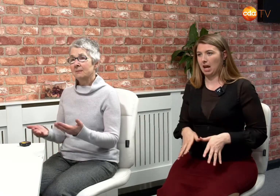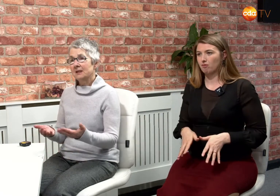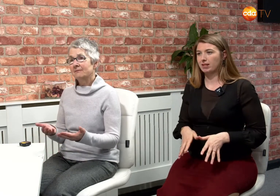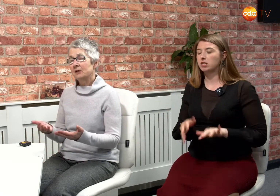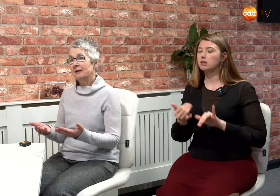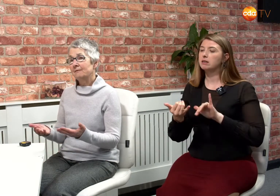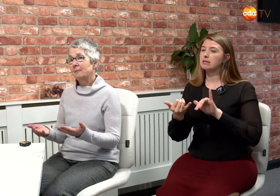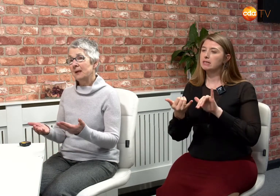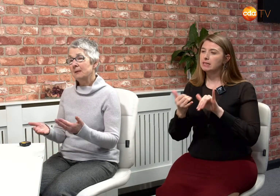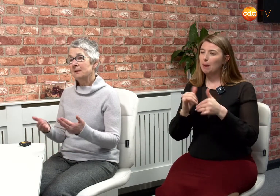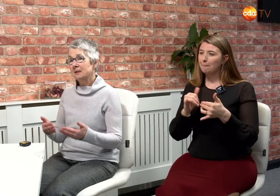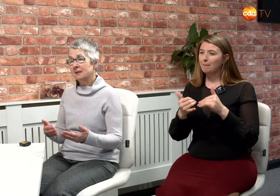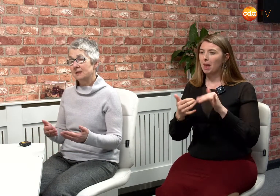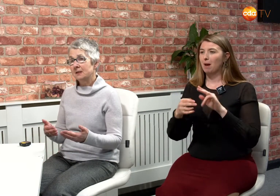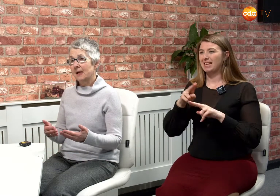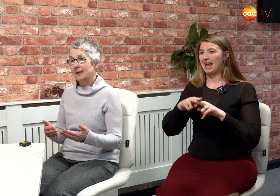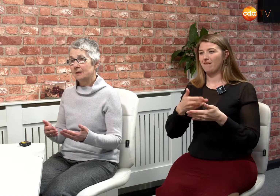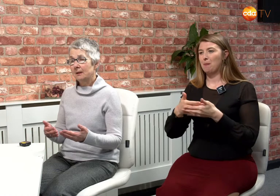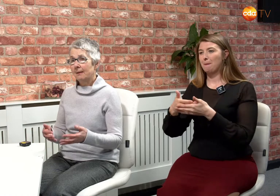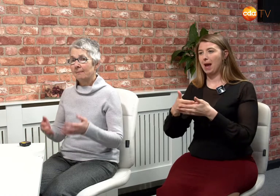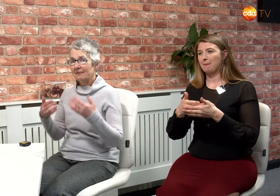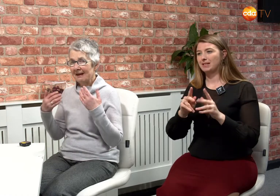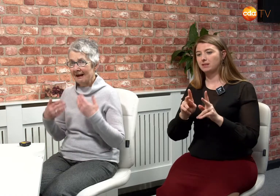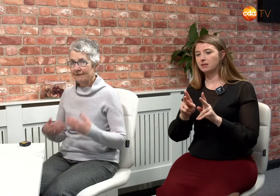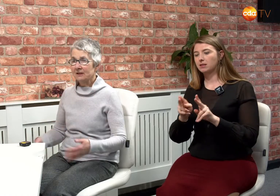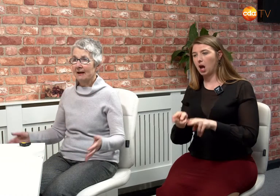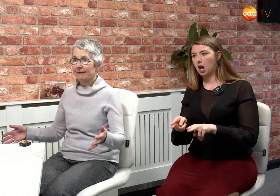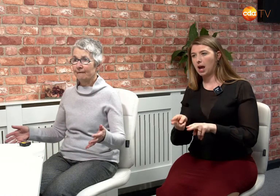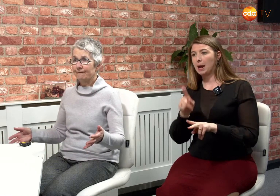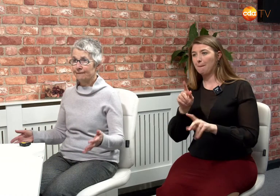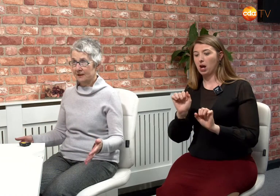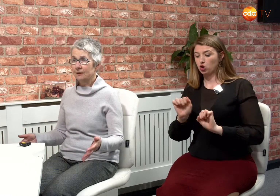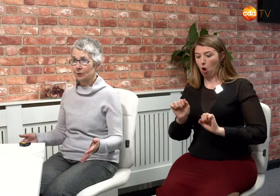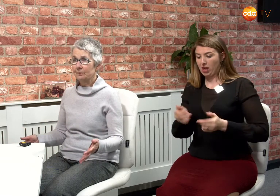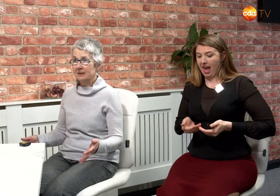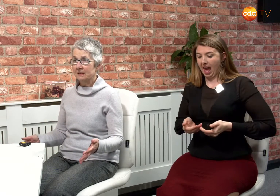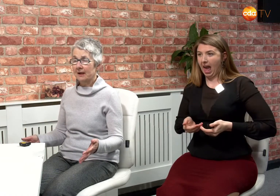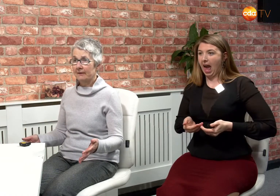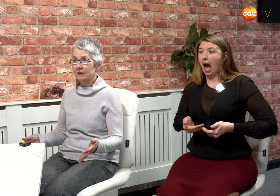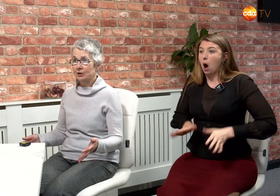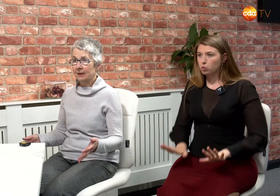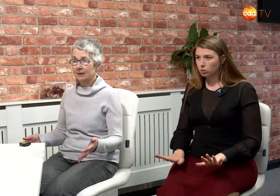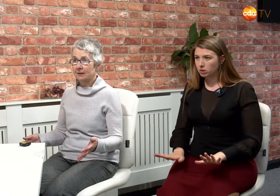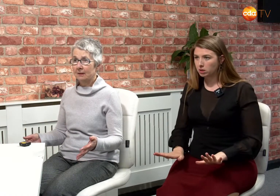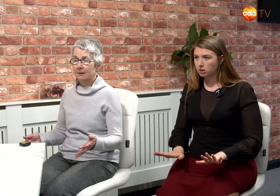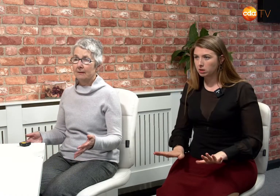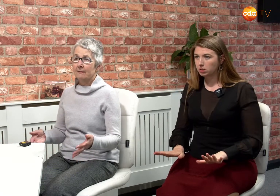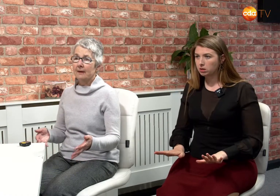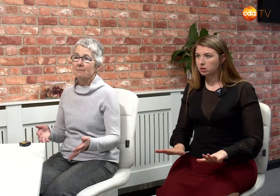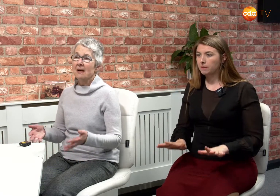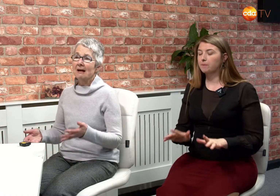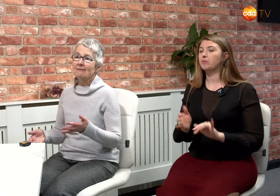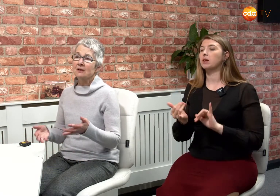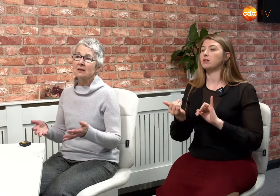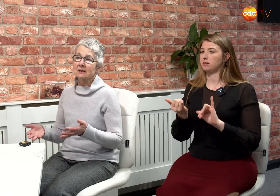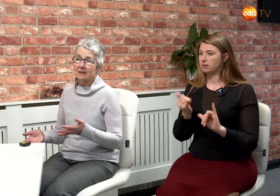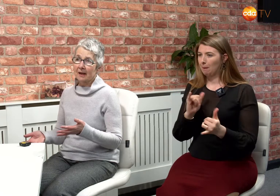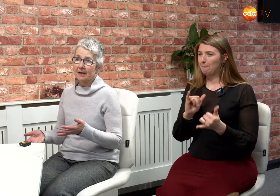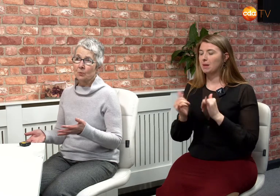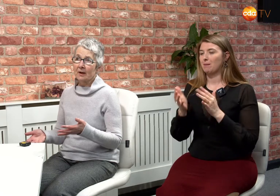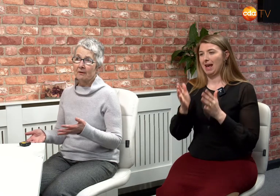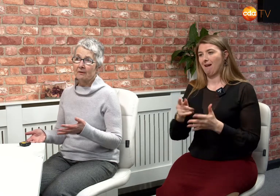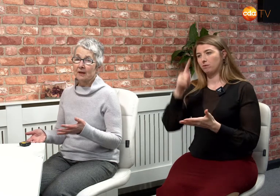then they sometimes have to, if the baby has died, but they haven't had the physical miscarriage yet, they may have